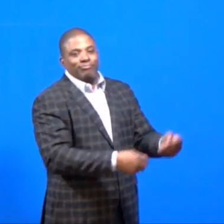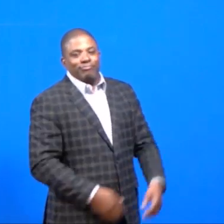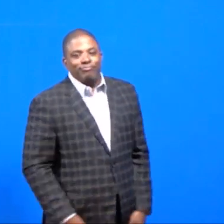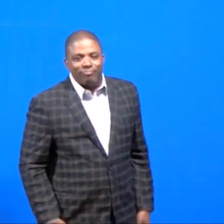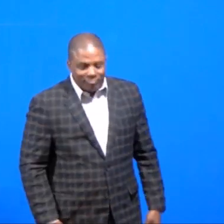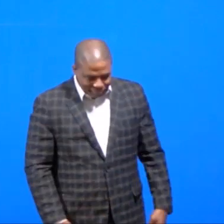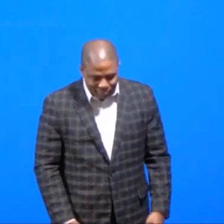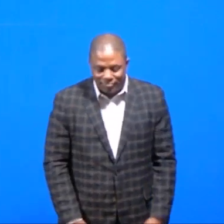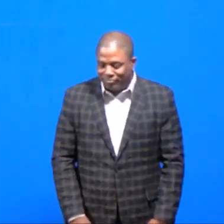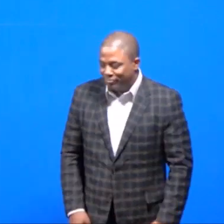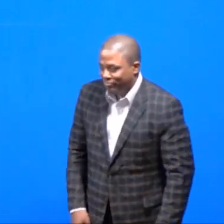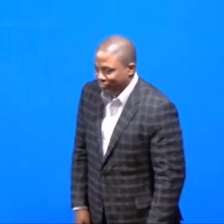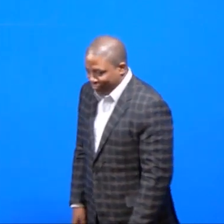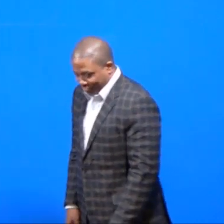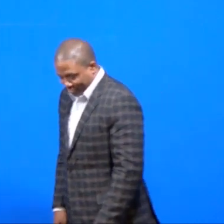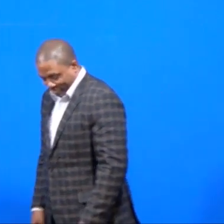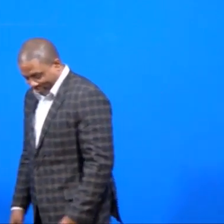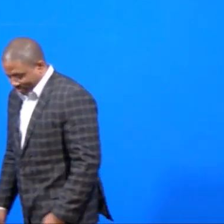And this land that had been given to them